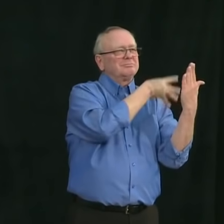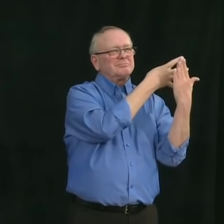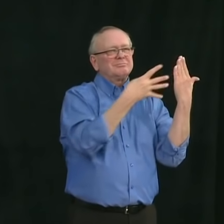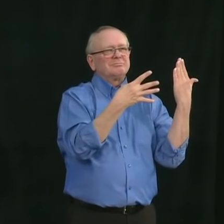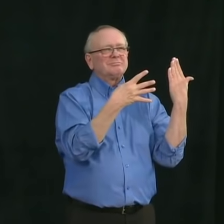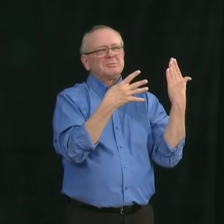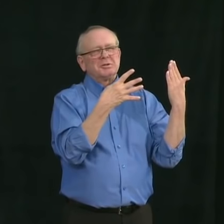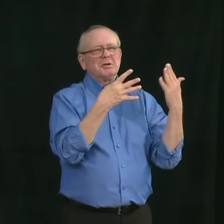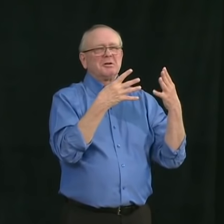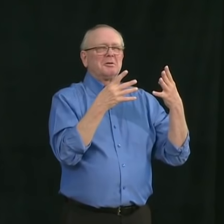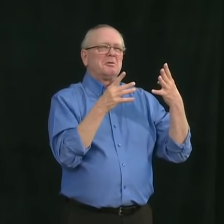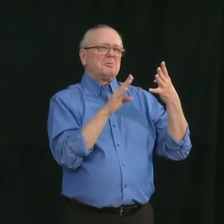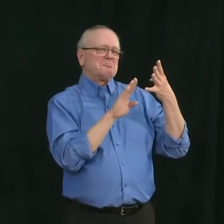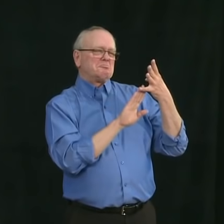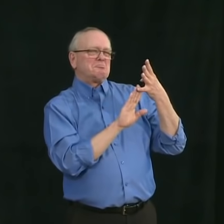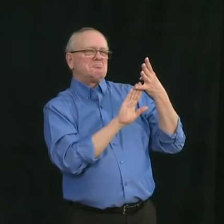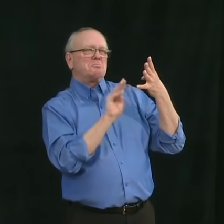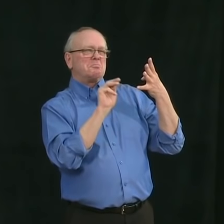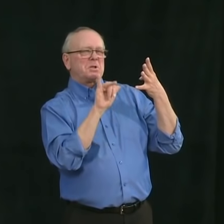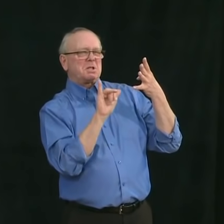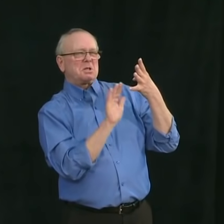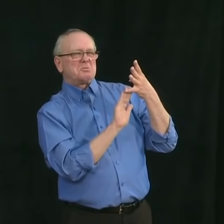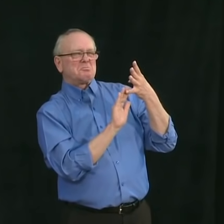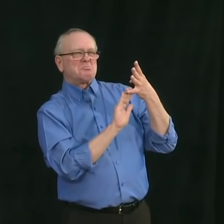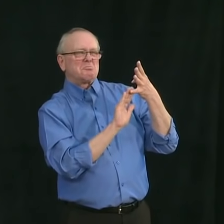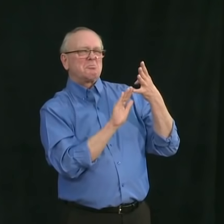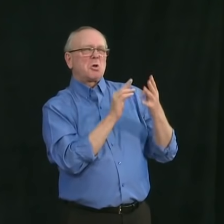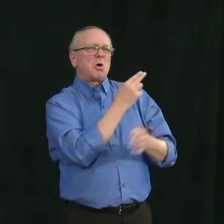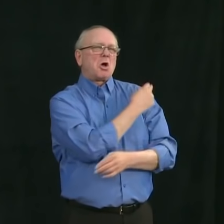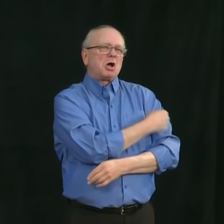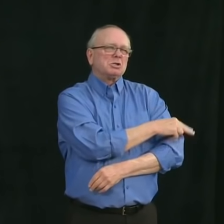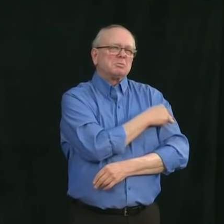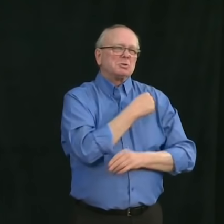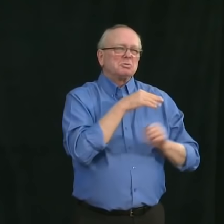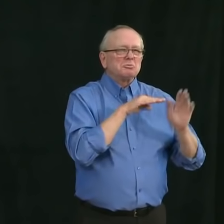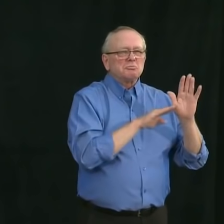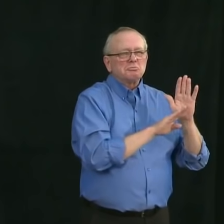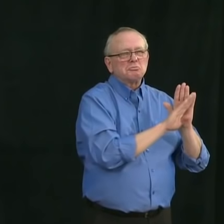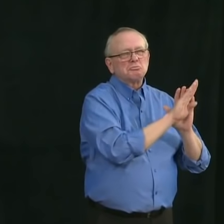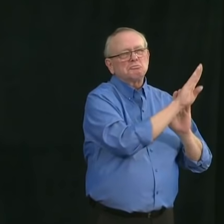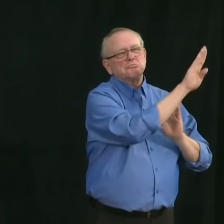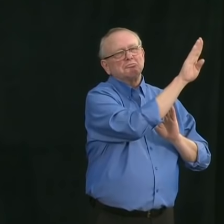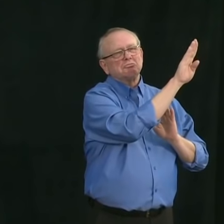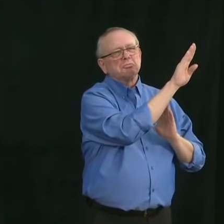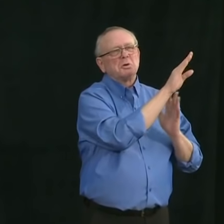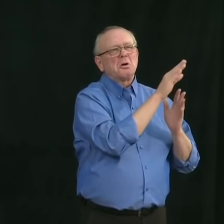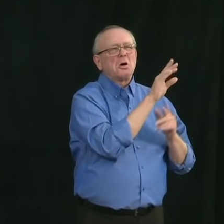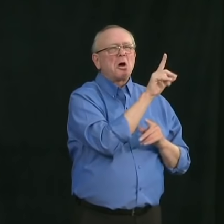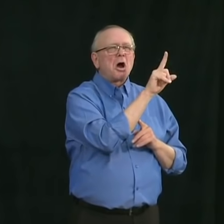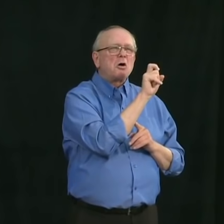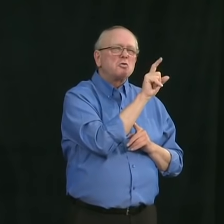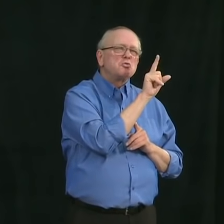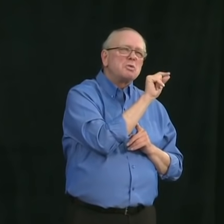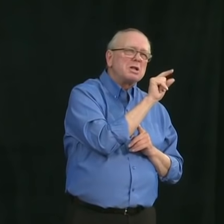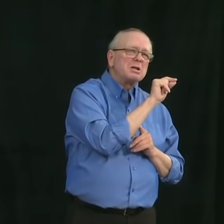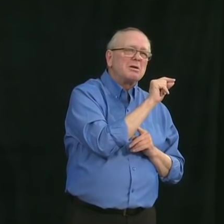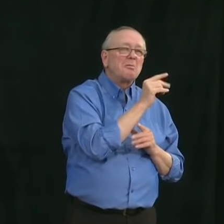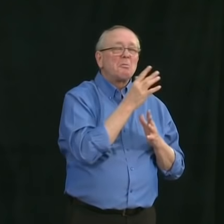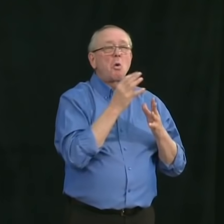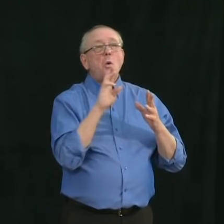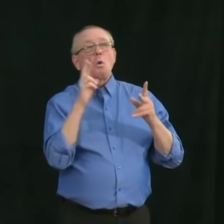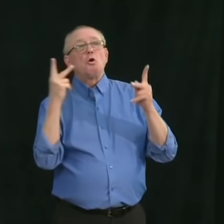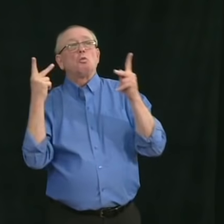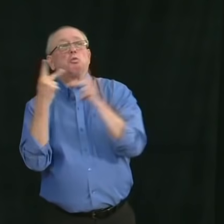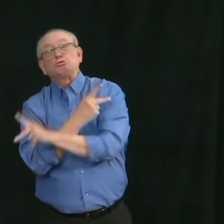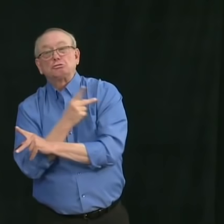around 818 or perhaps 900, even according to the probable scenario, and we're at